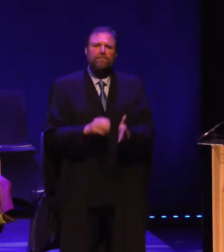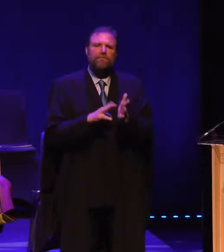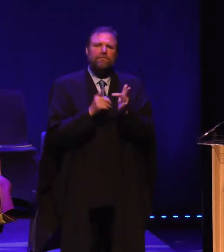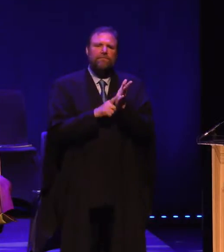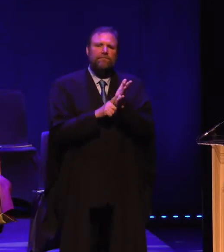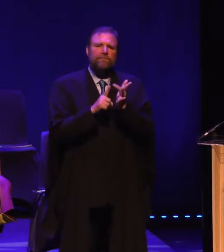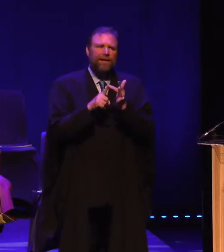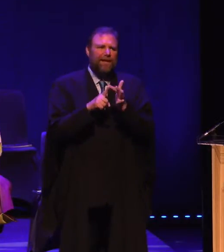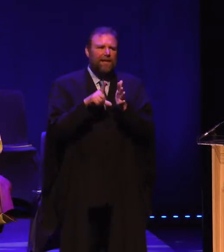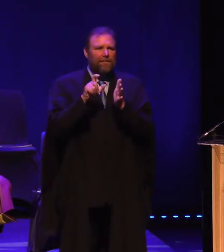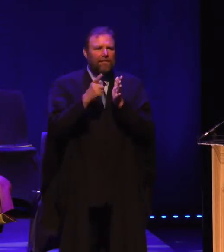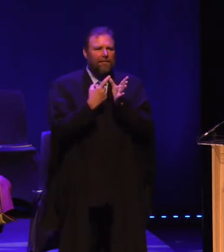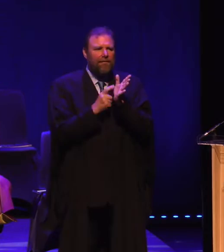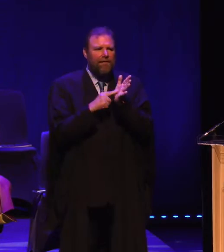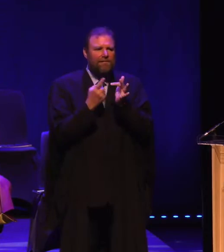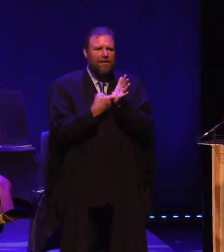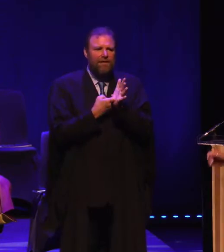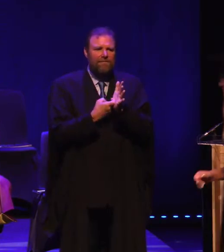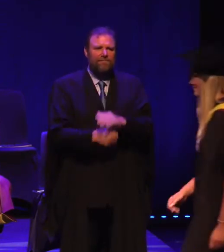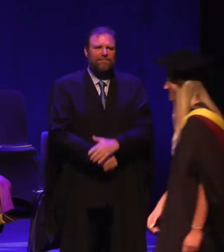Millie Carter.